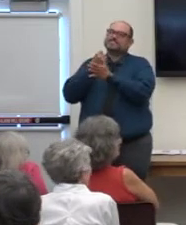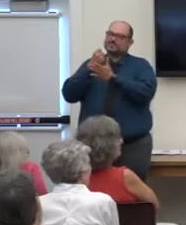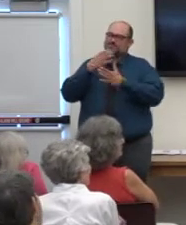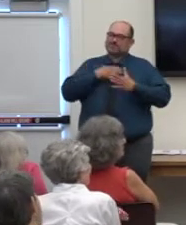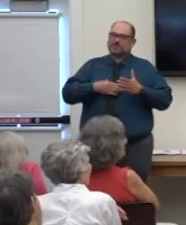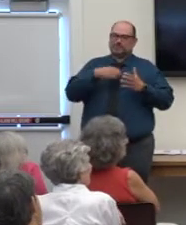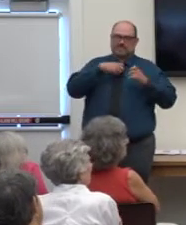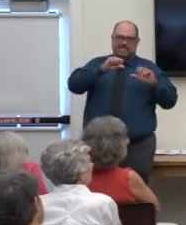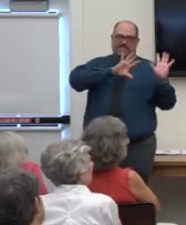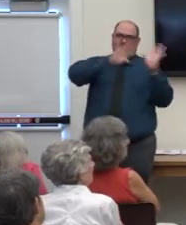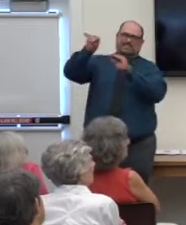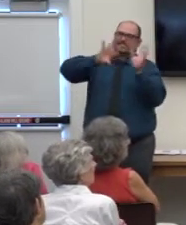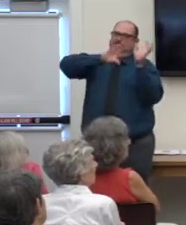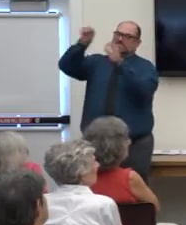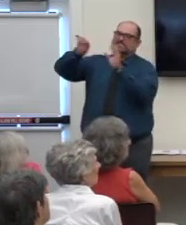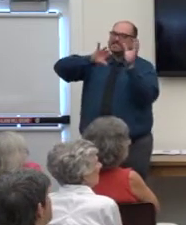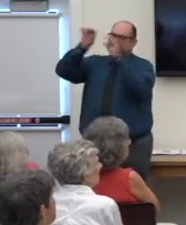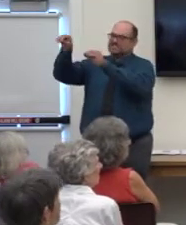So,